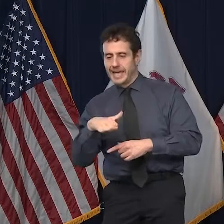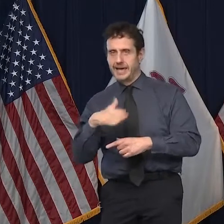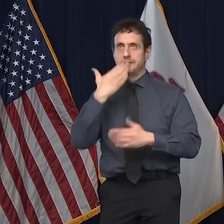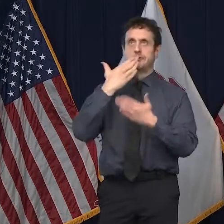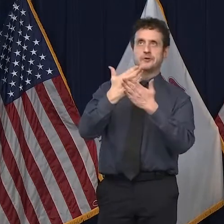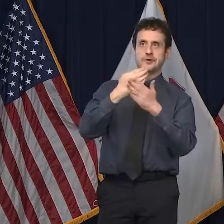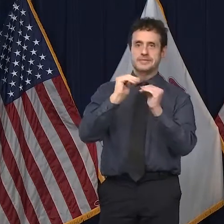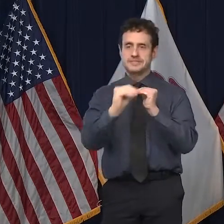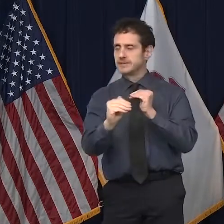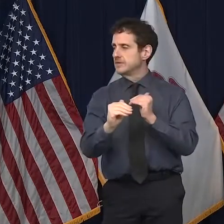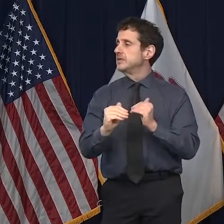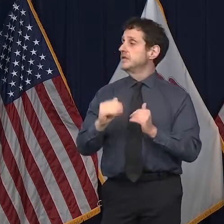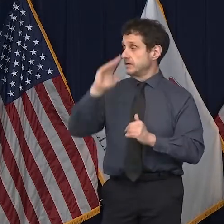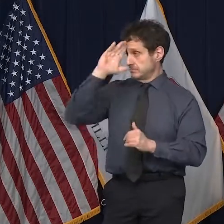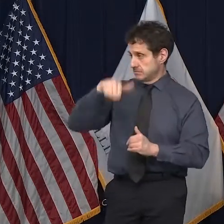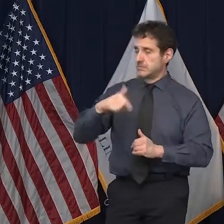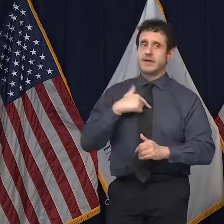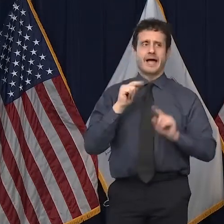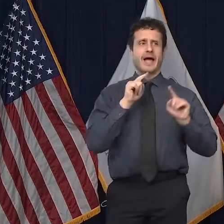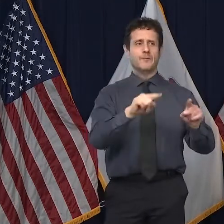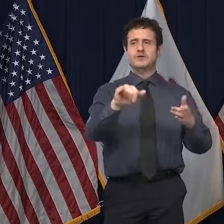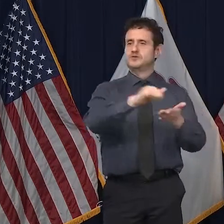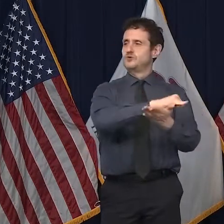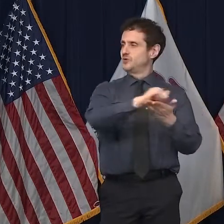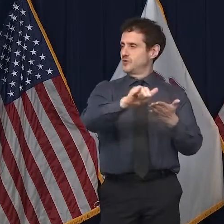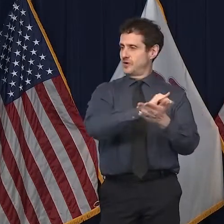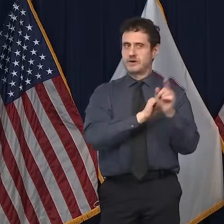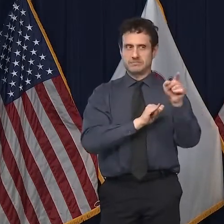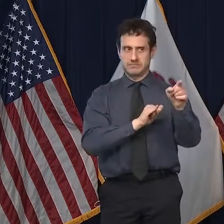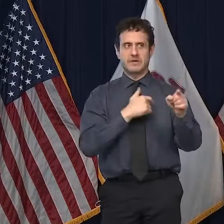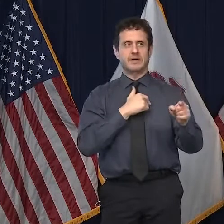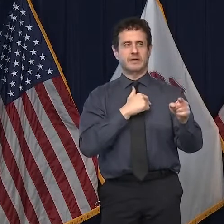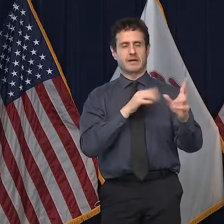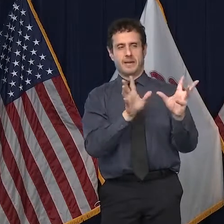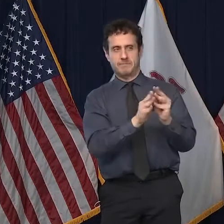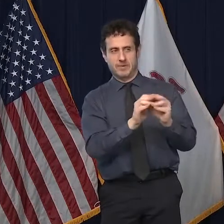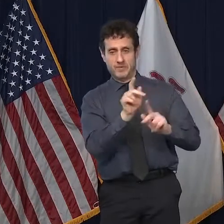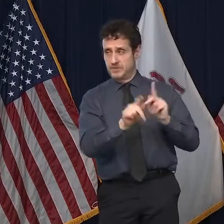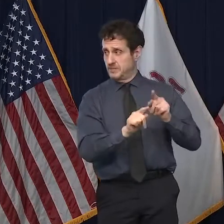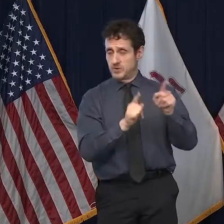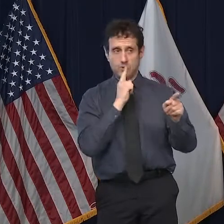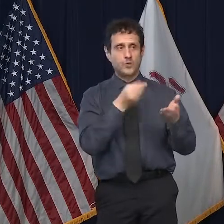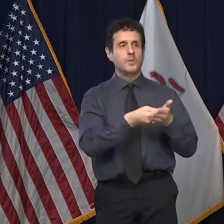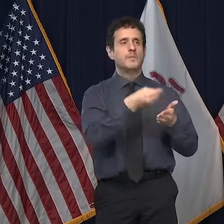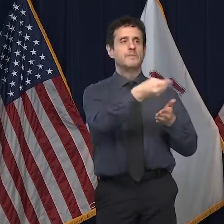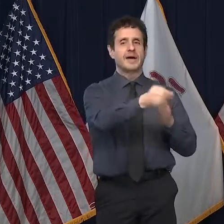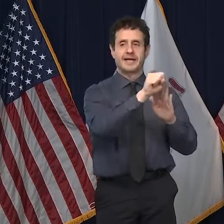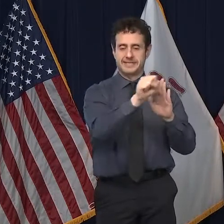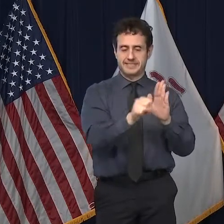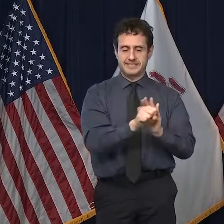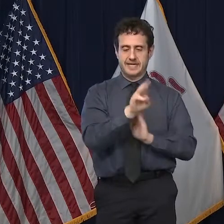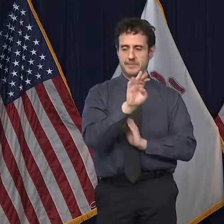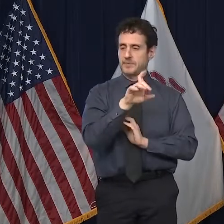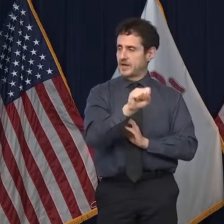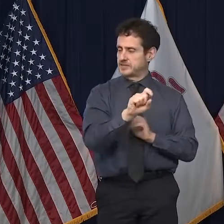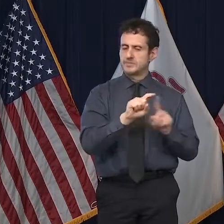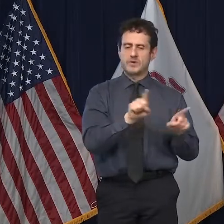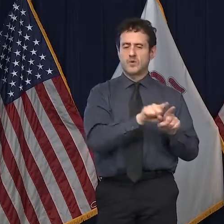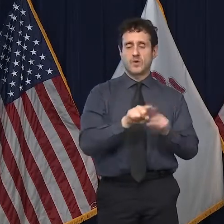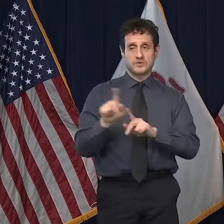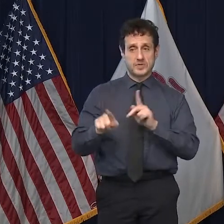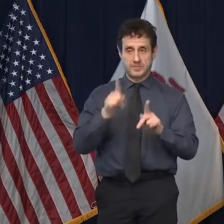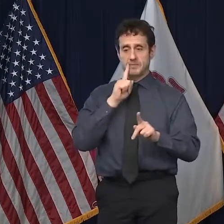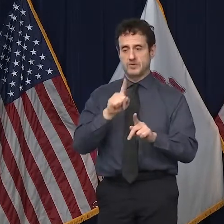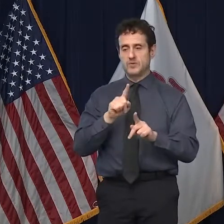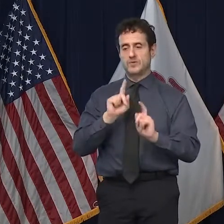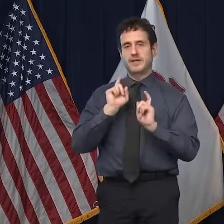that I went to New York and I met with not only the folks who buy state bonds, but also the folks who